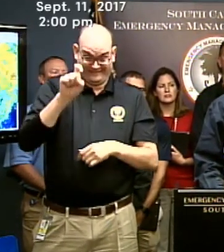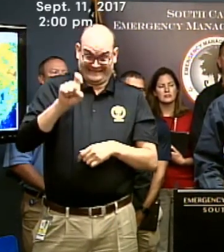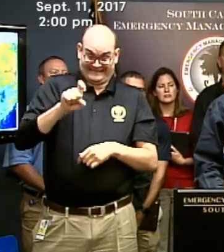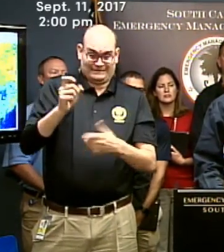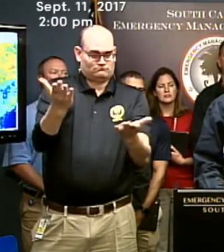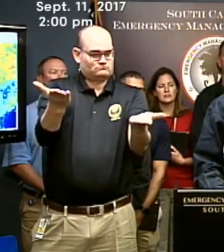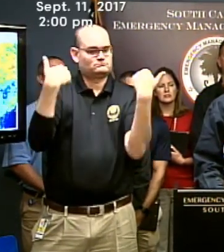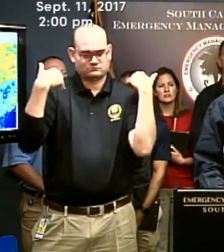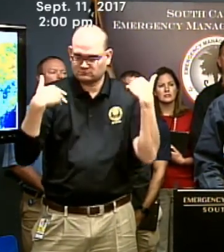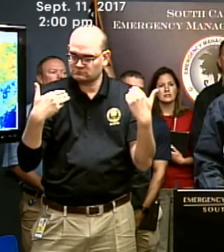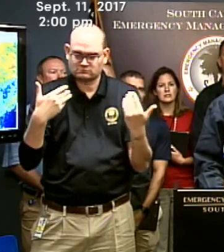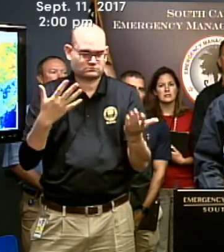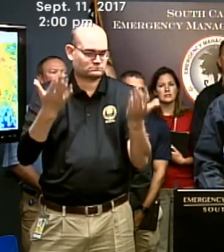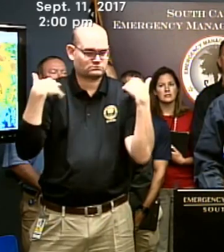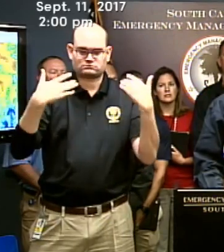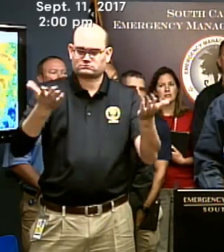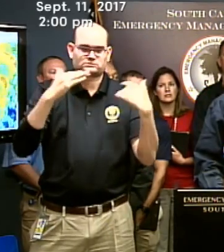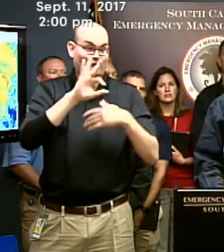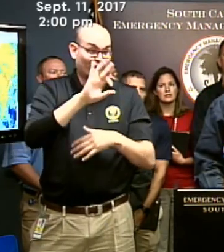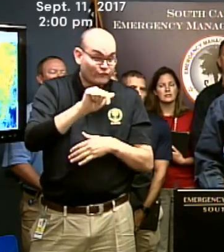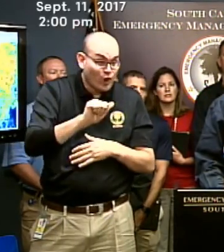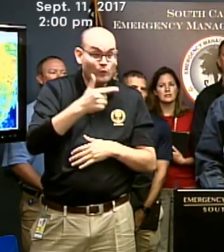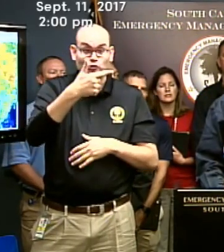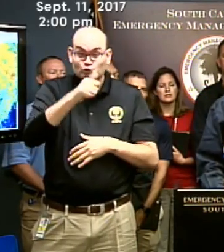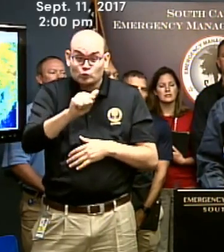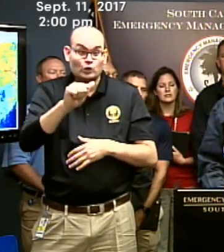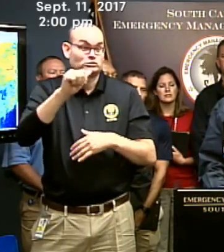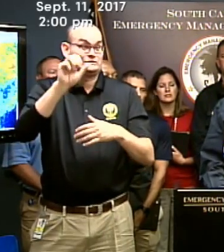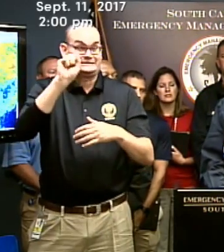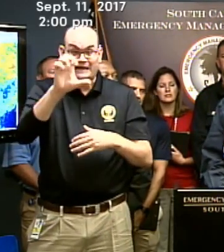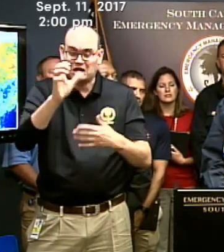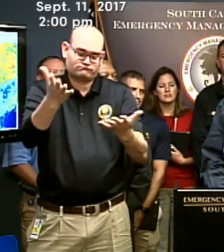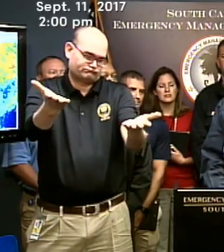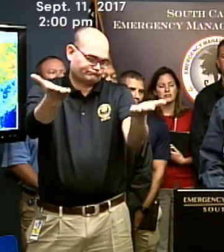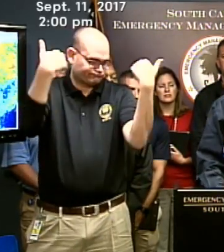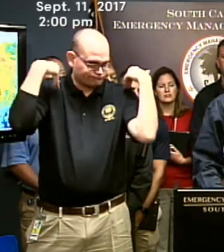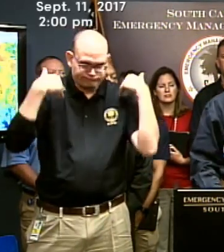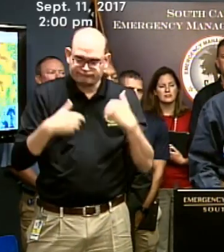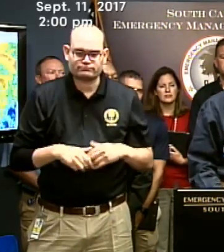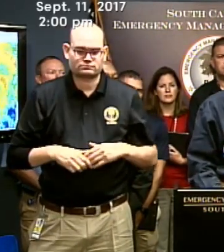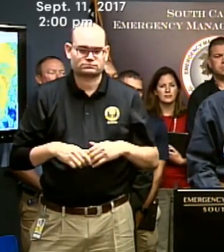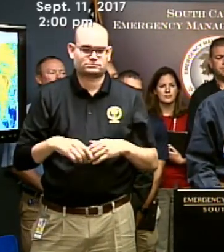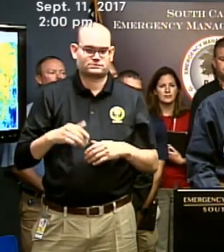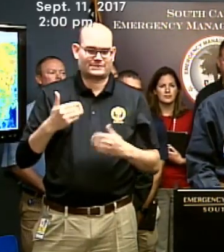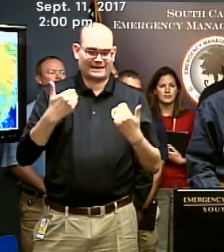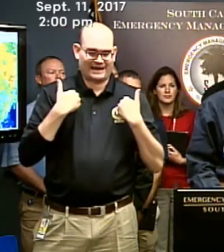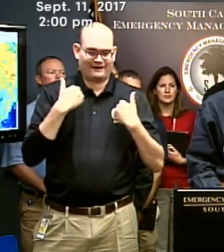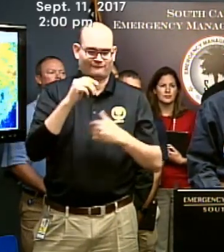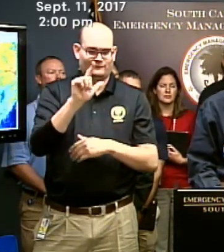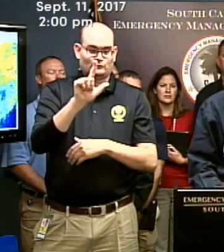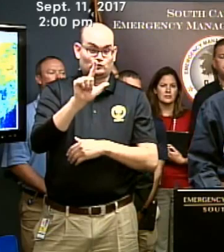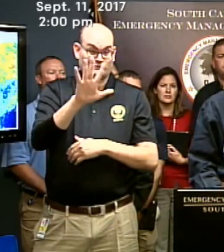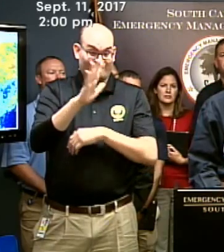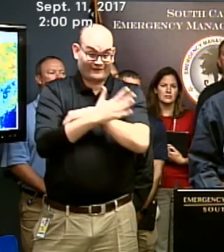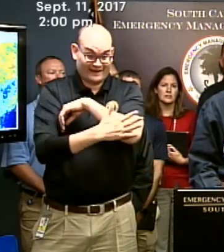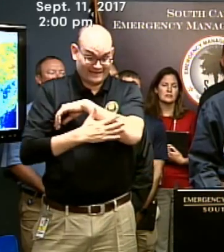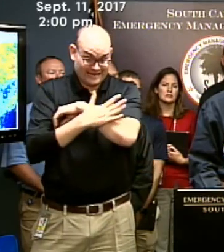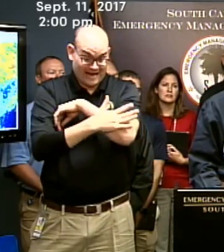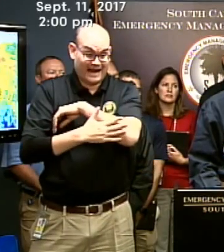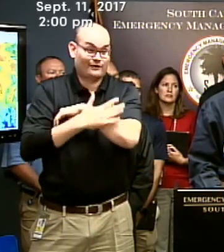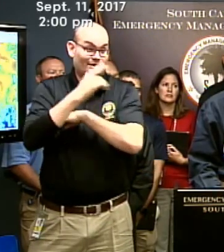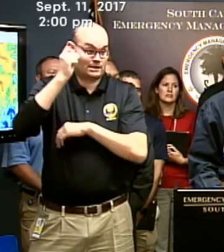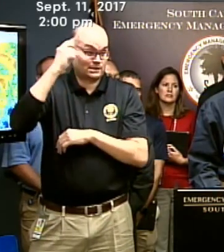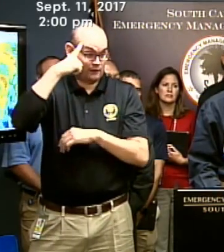from Georgia and Florida. We also have 25 county governments closed today, and we have